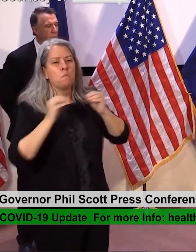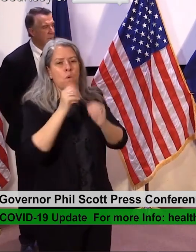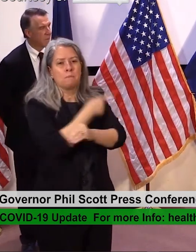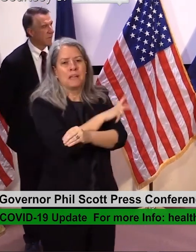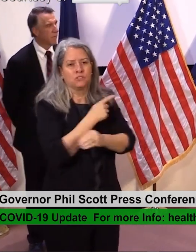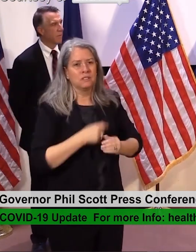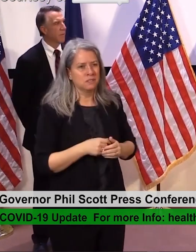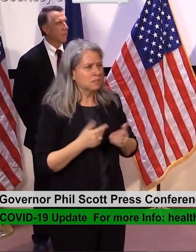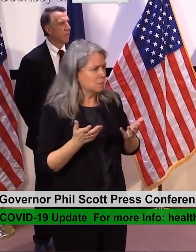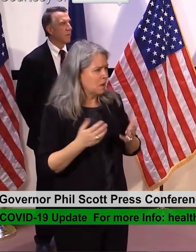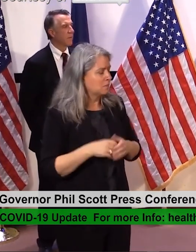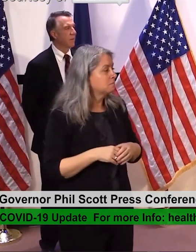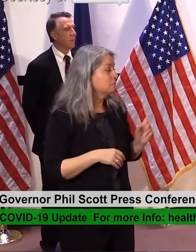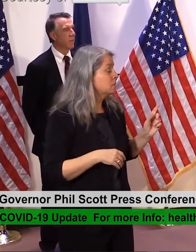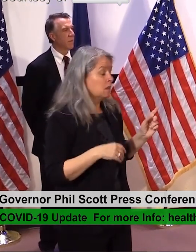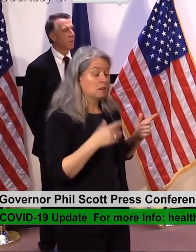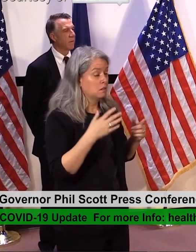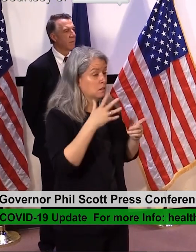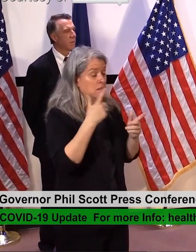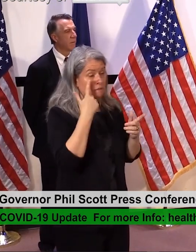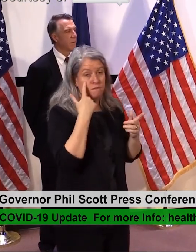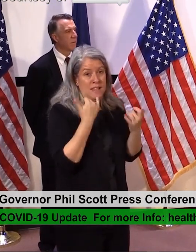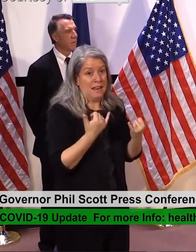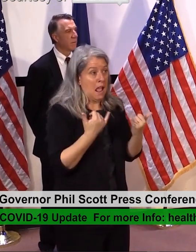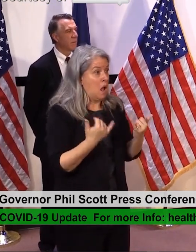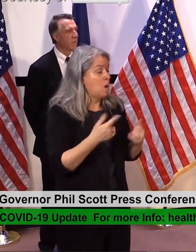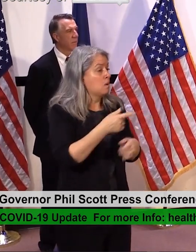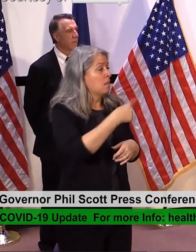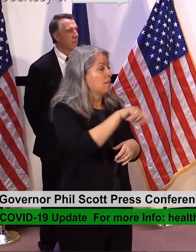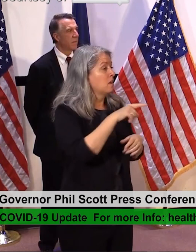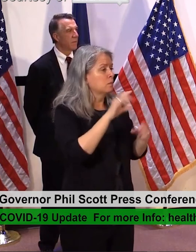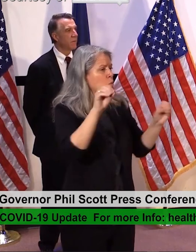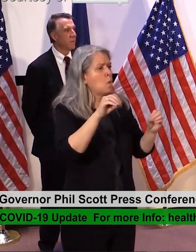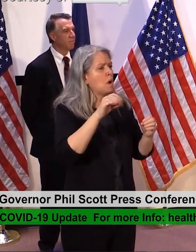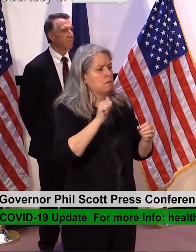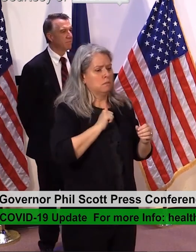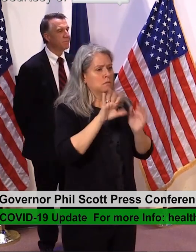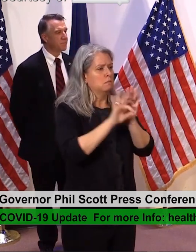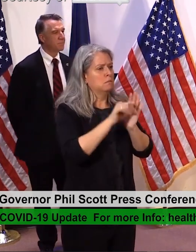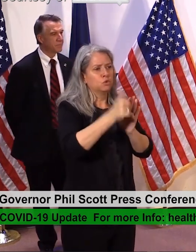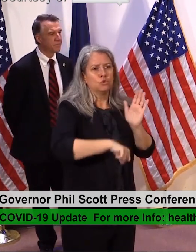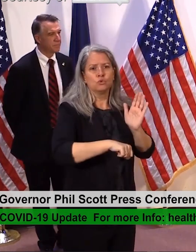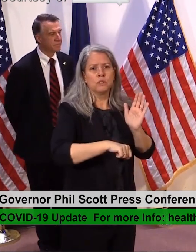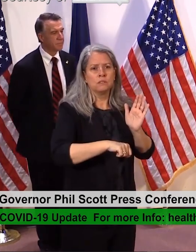In the short term, according to the governor's order, they're giving up elective surgeries,